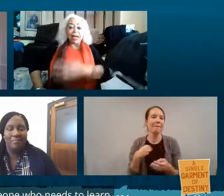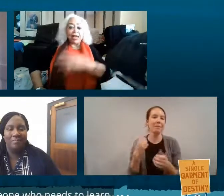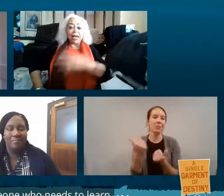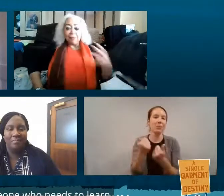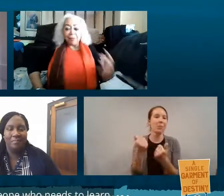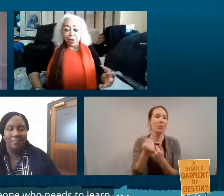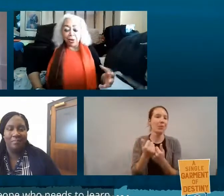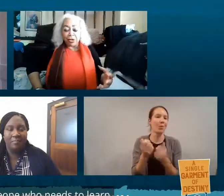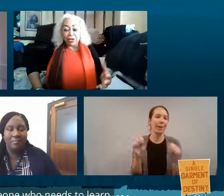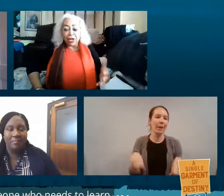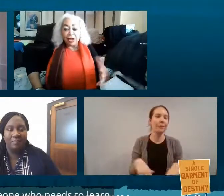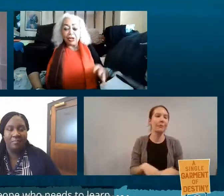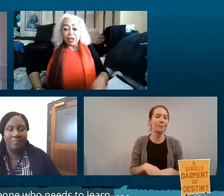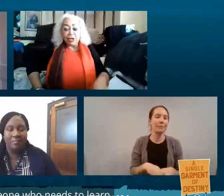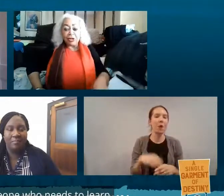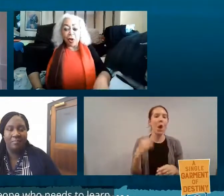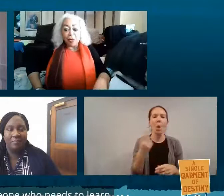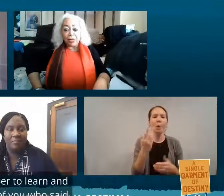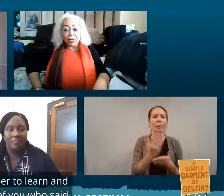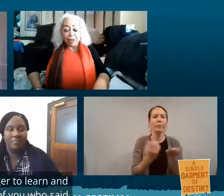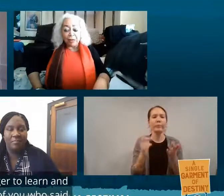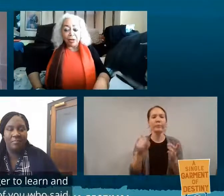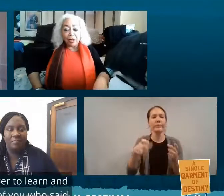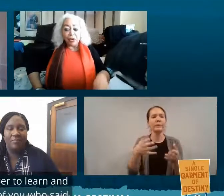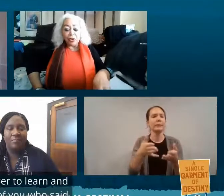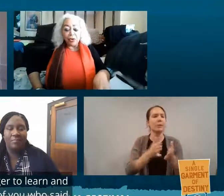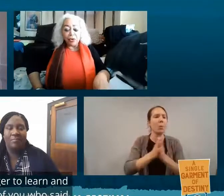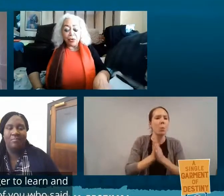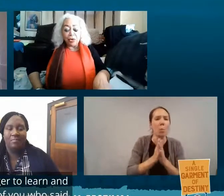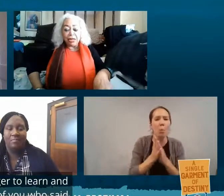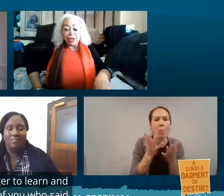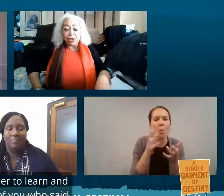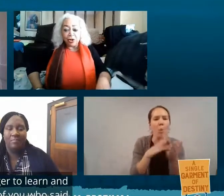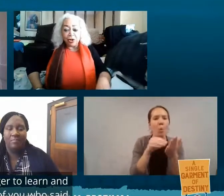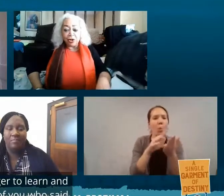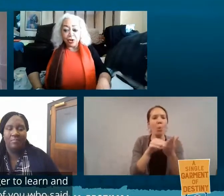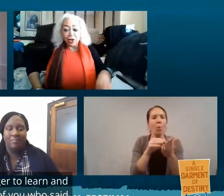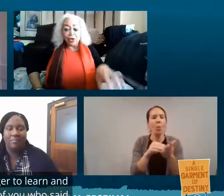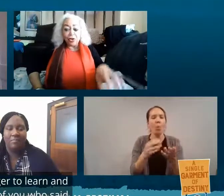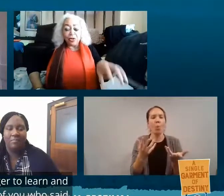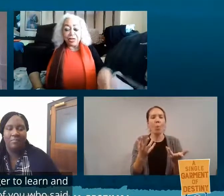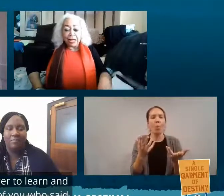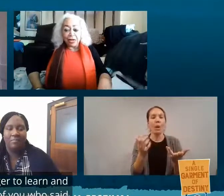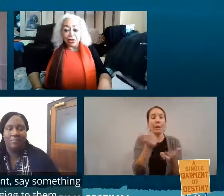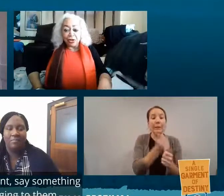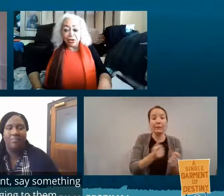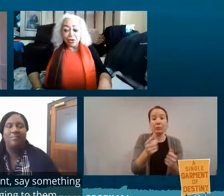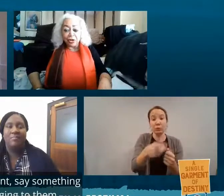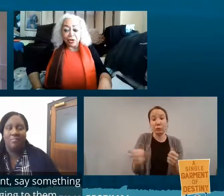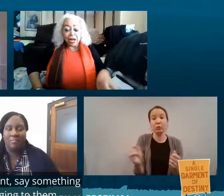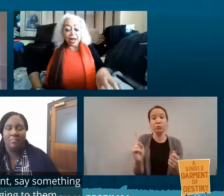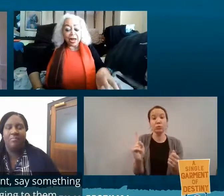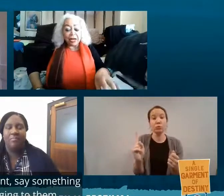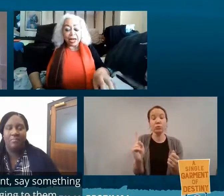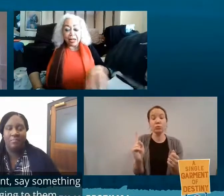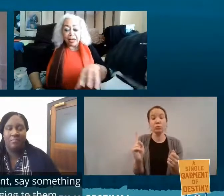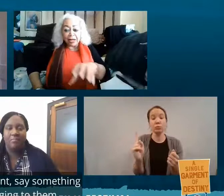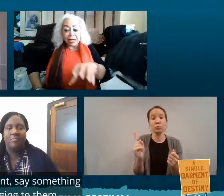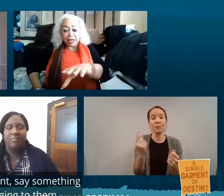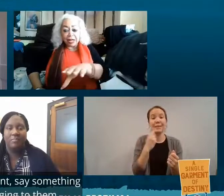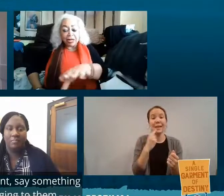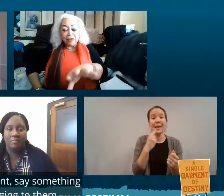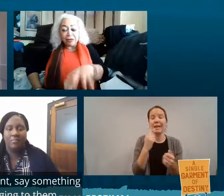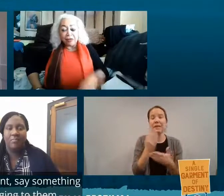There's always someone who needs to learn, who is eager to learn, and take, as each of you have said, take a moment, say